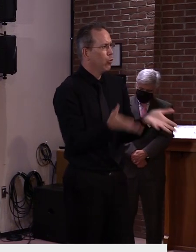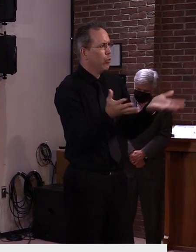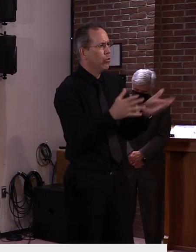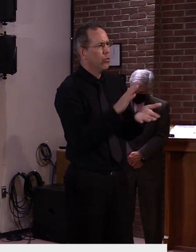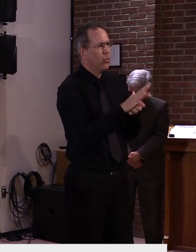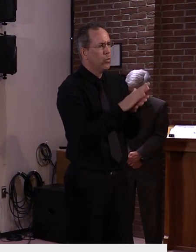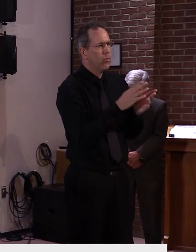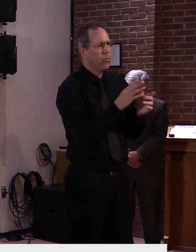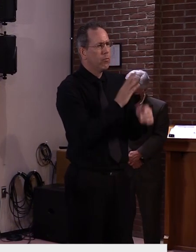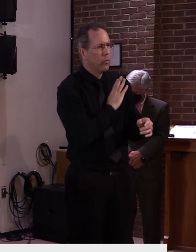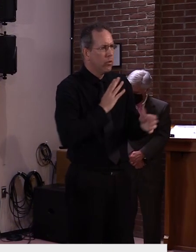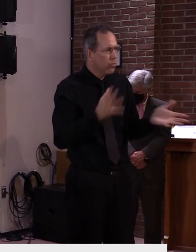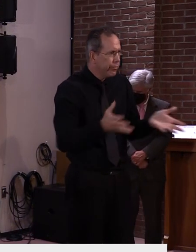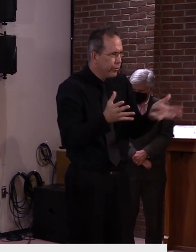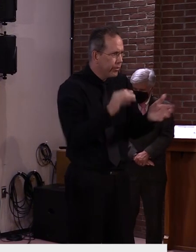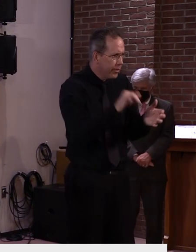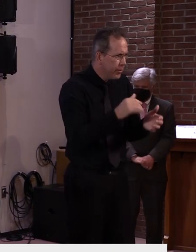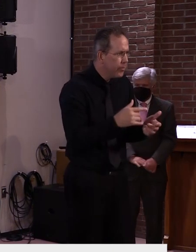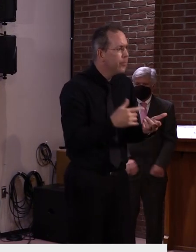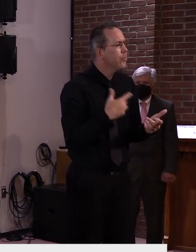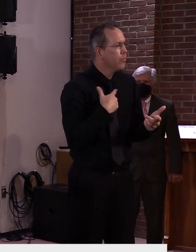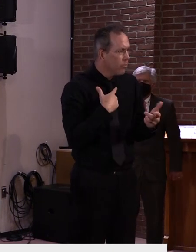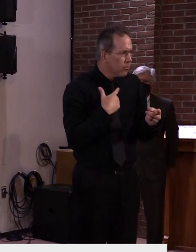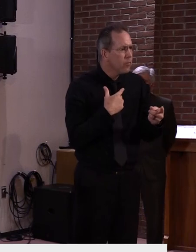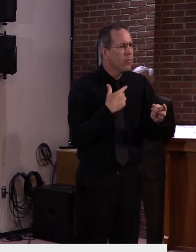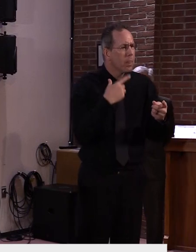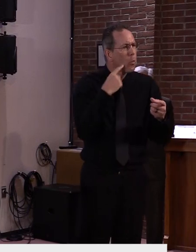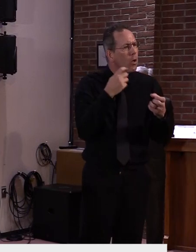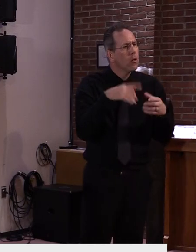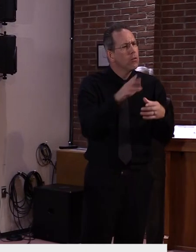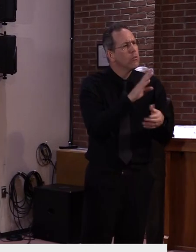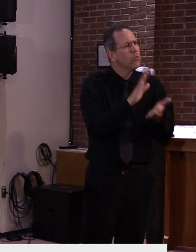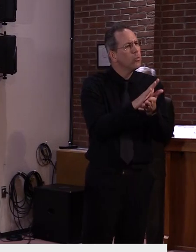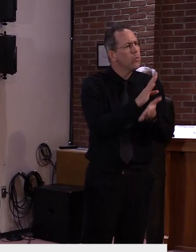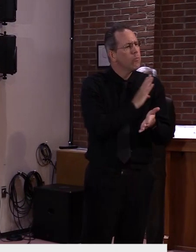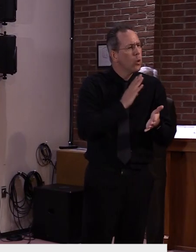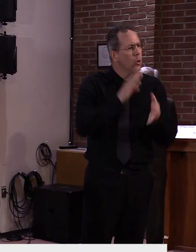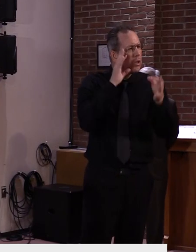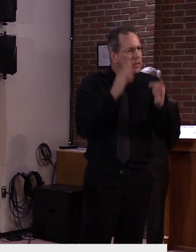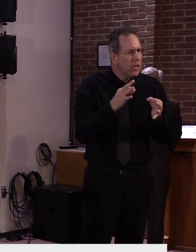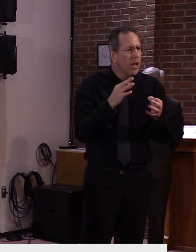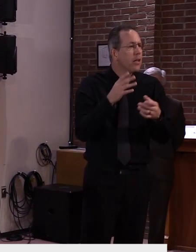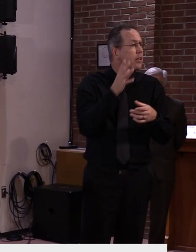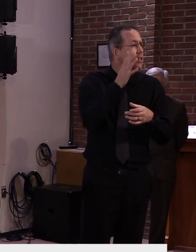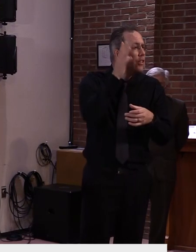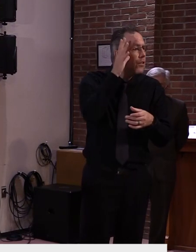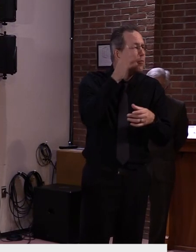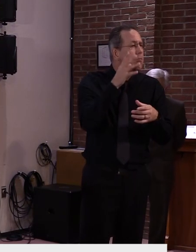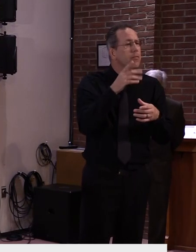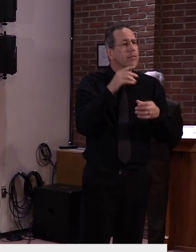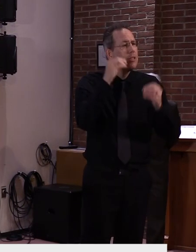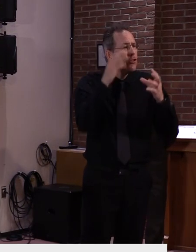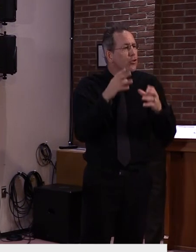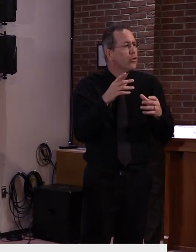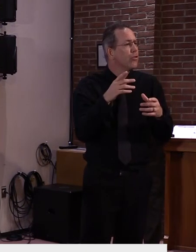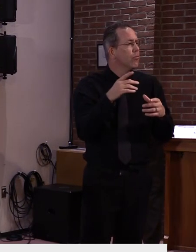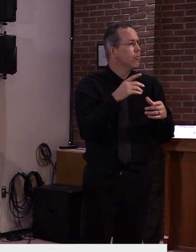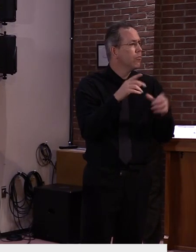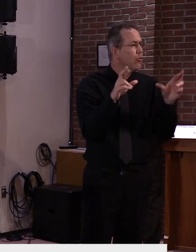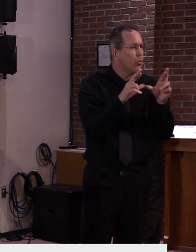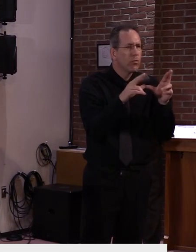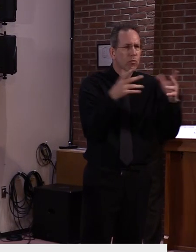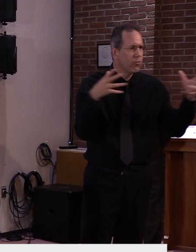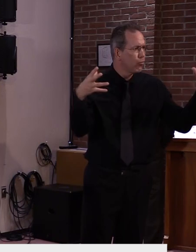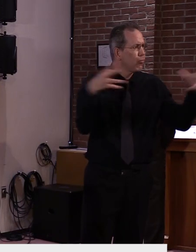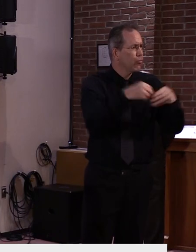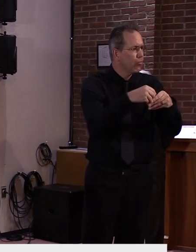at the local level, parental, teacher, and student feedback at the school board level. But ultimately, it's still the school board's responsibility and the school